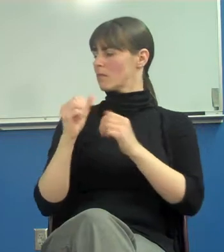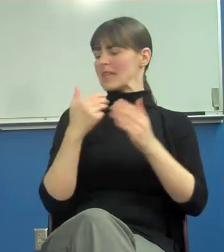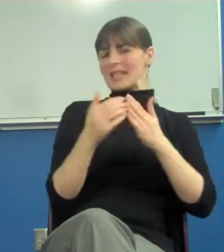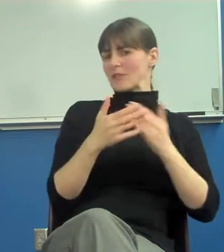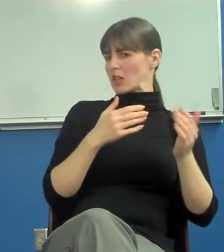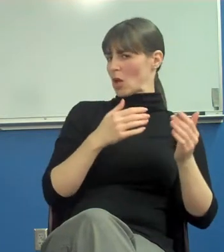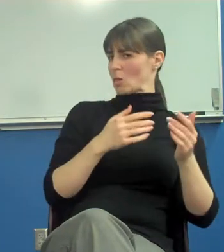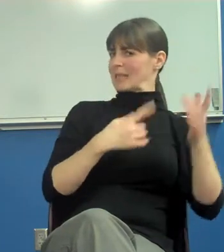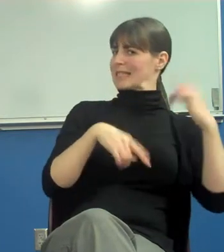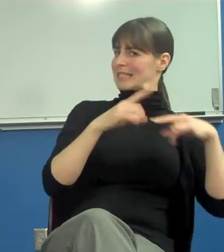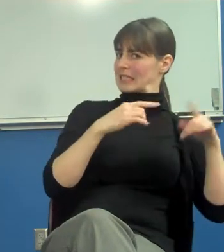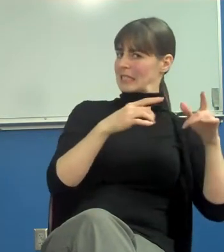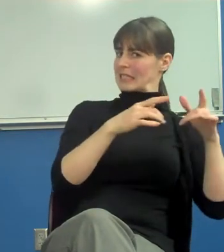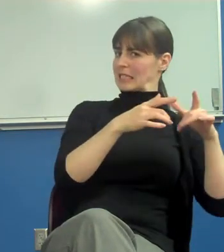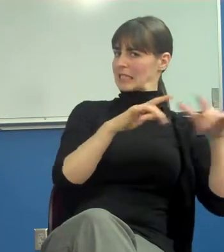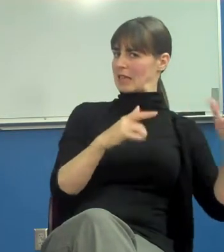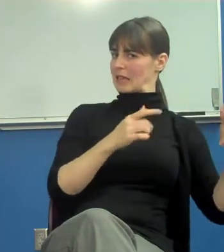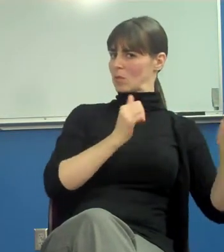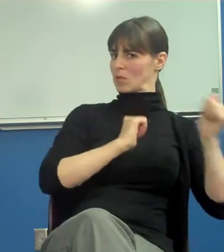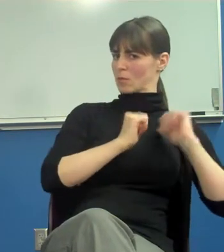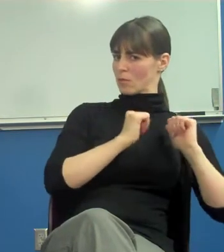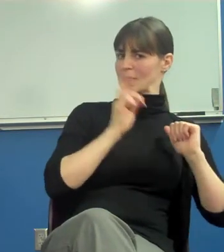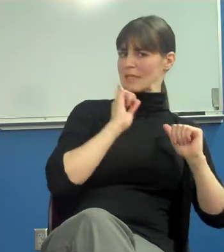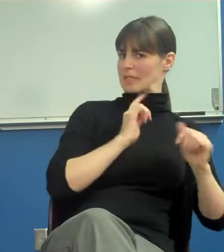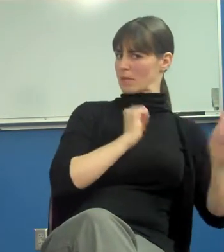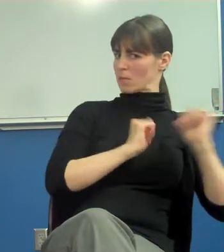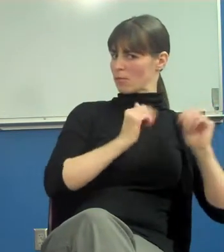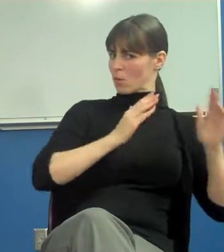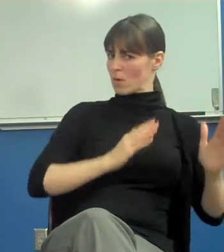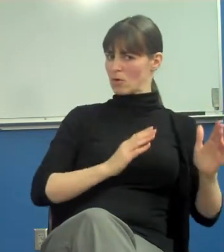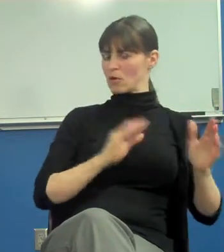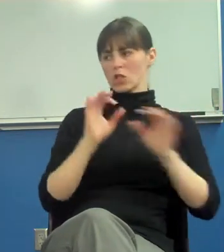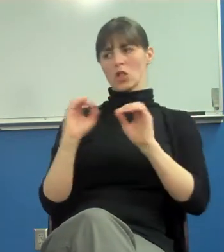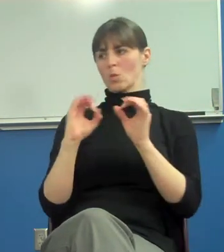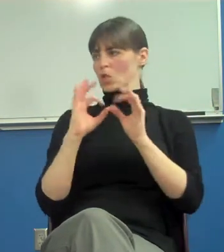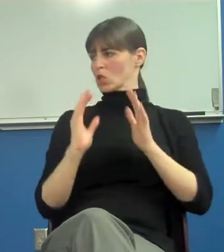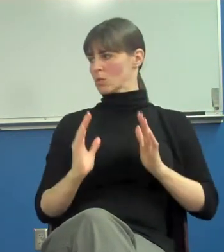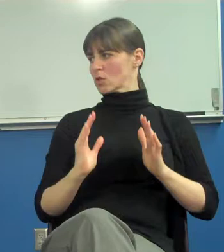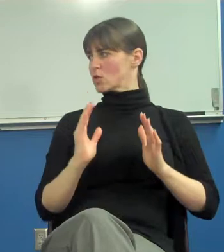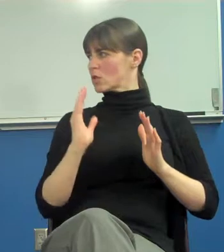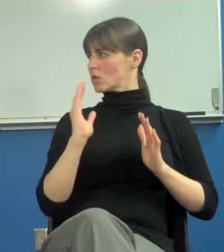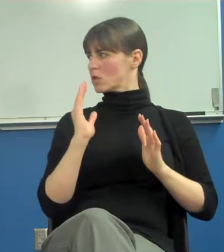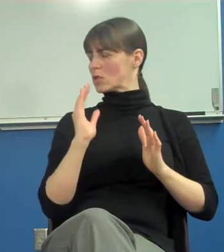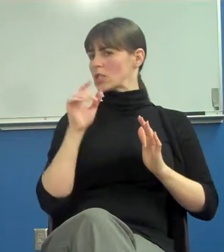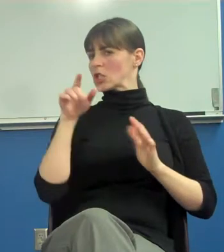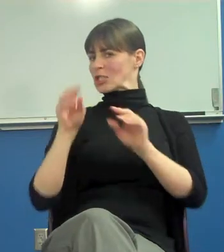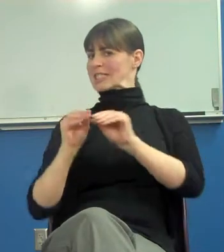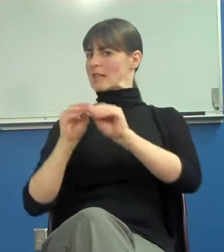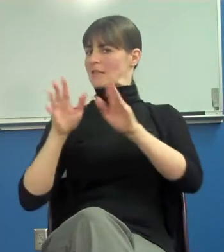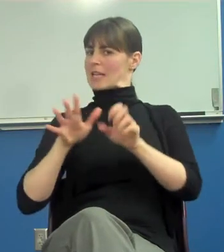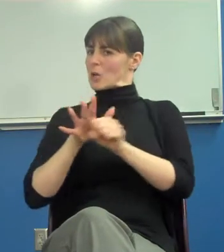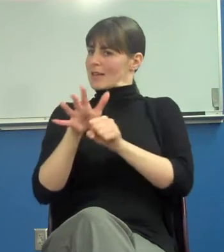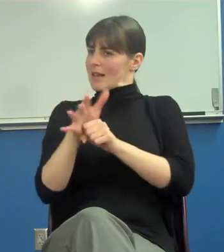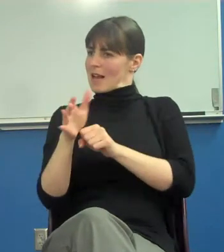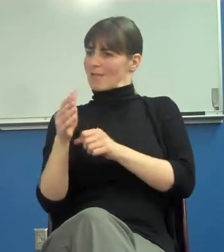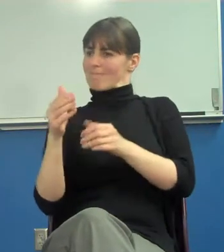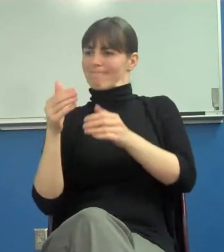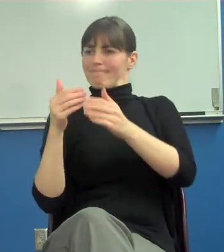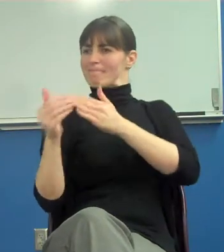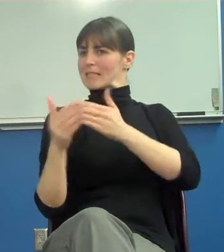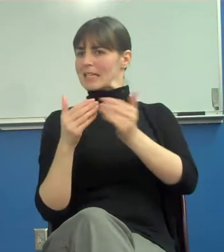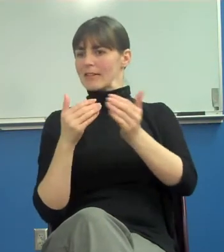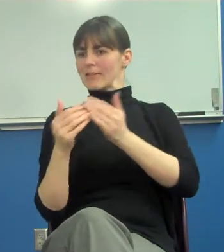a sign language performance, it's a deaf performer and we're not going to have interpreters, she is clear enough that I think even someone that